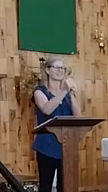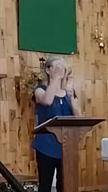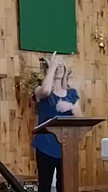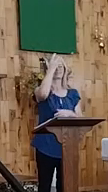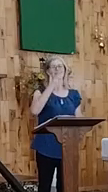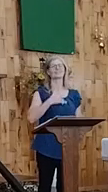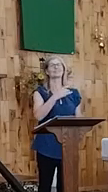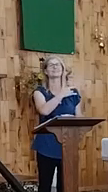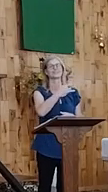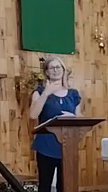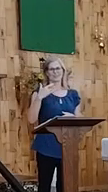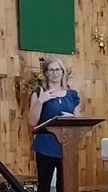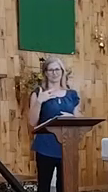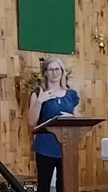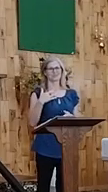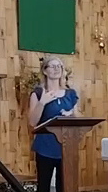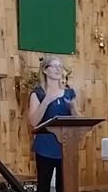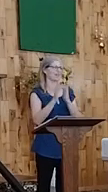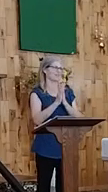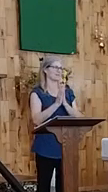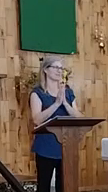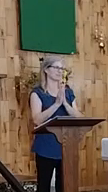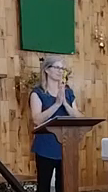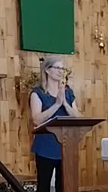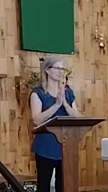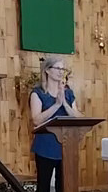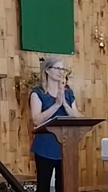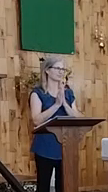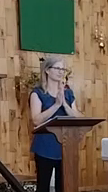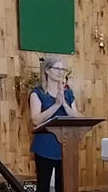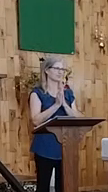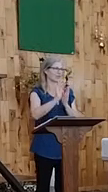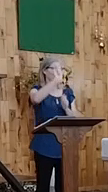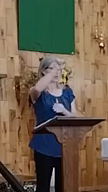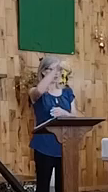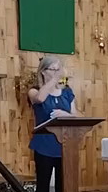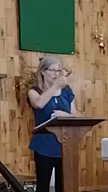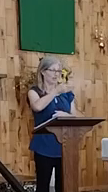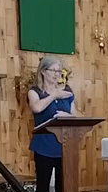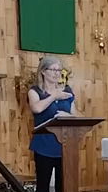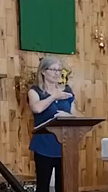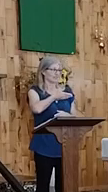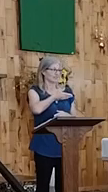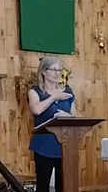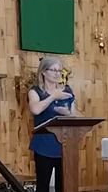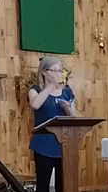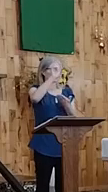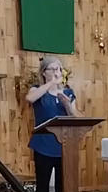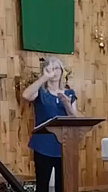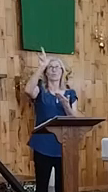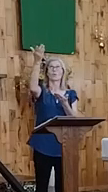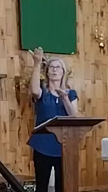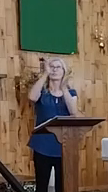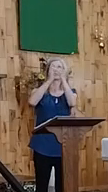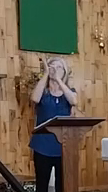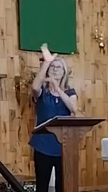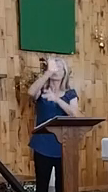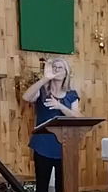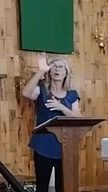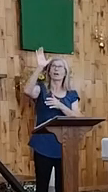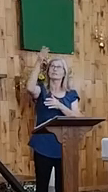of the Son and of the Holy Spirit. The grace of our Lord Jesus Christ,